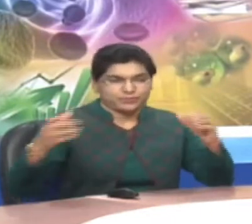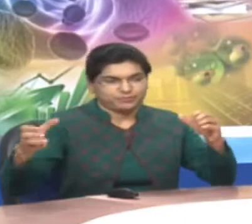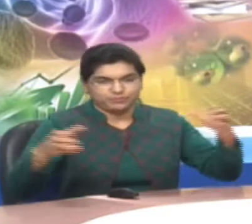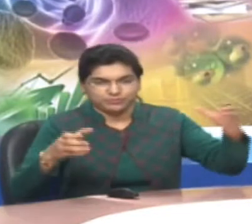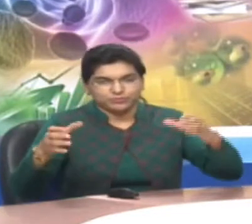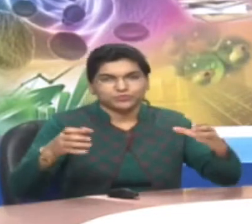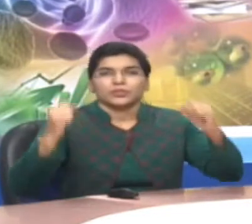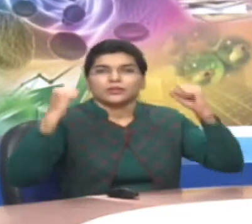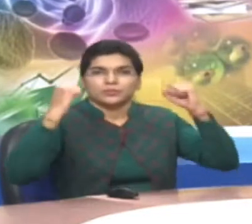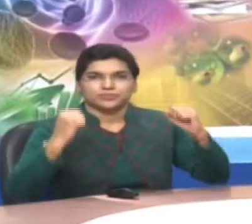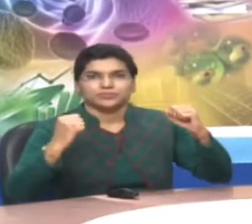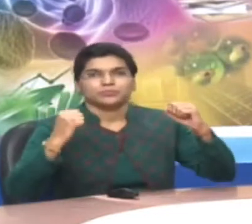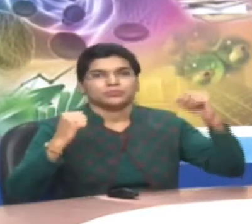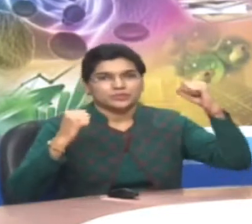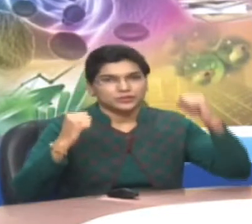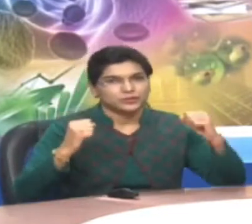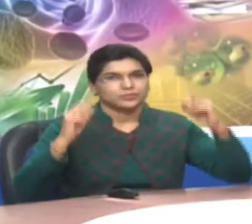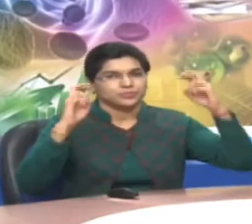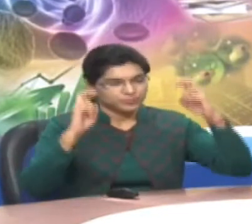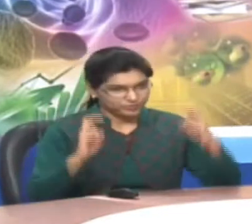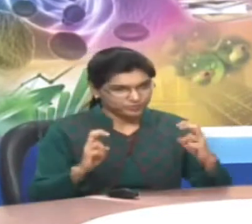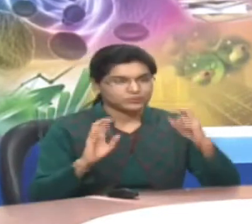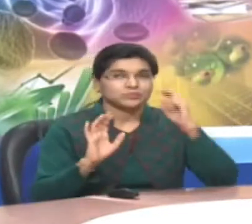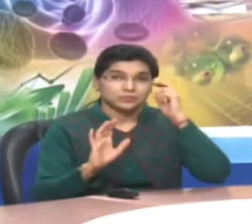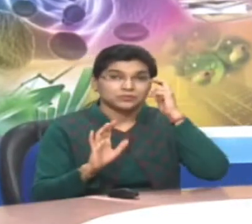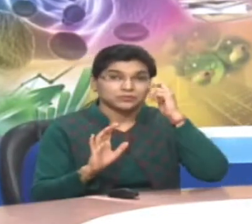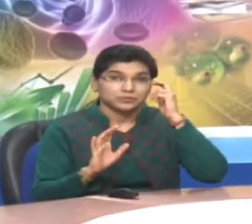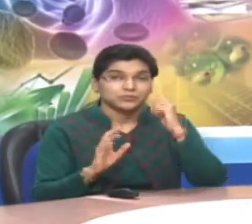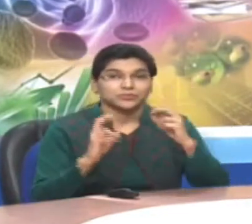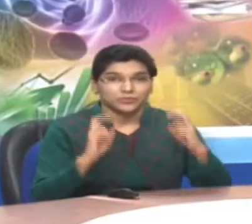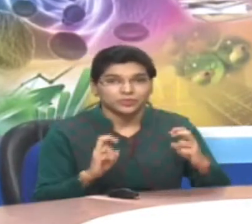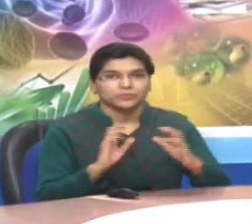Motions to the chair and sits himself on the divan by the back.